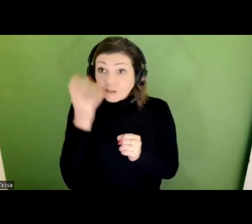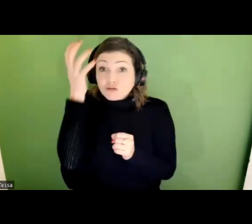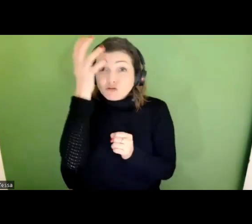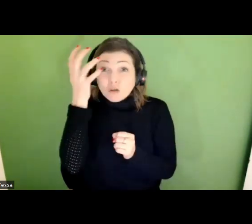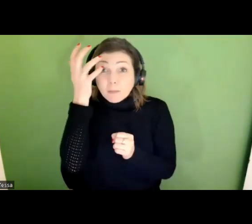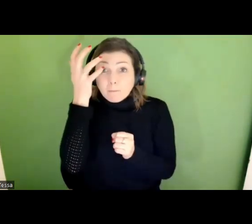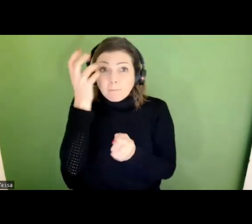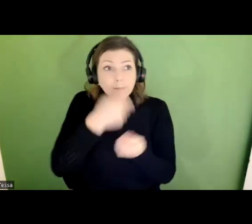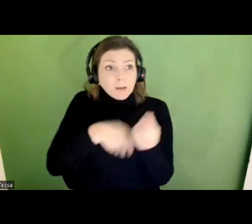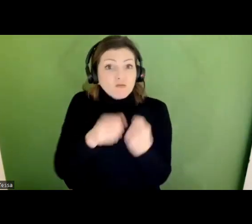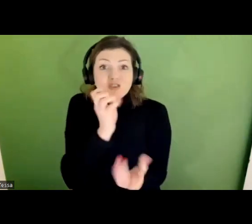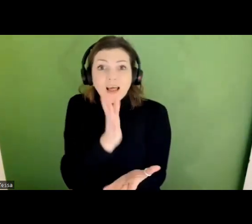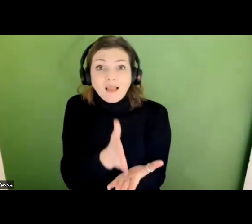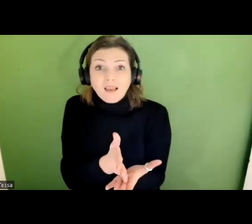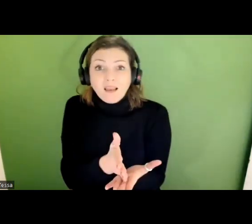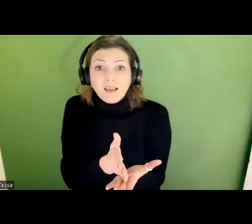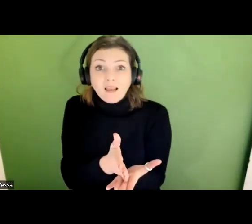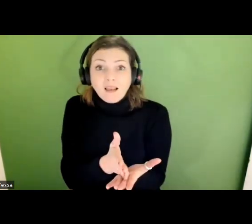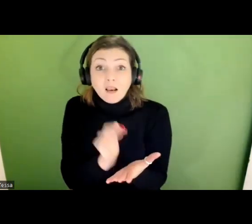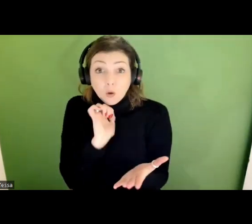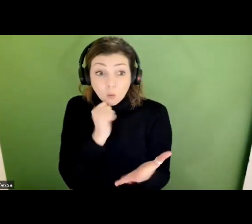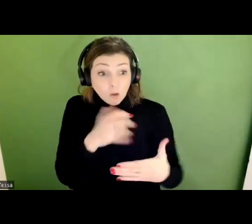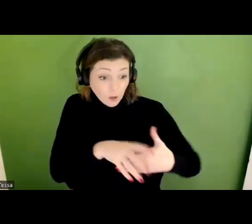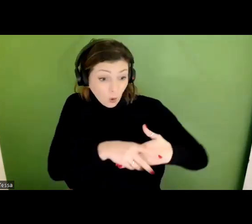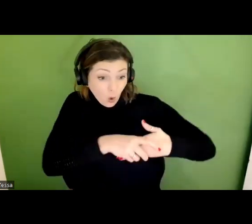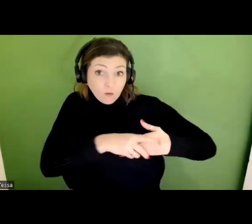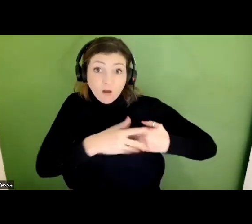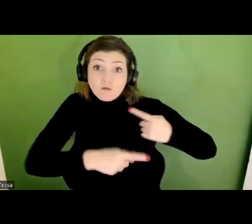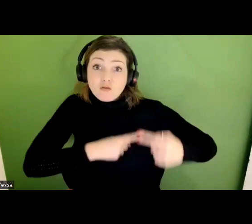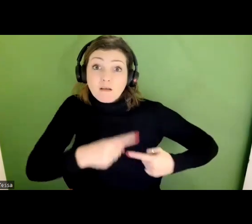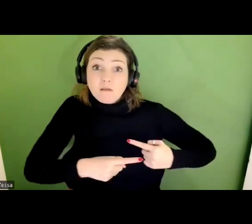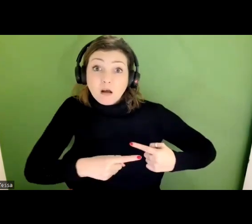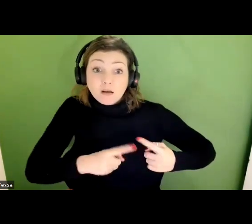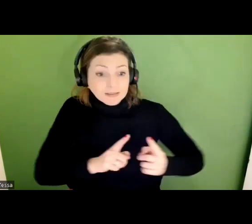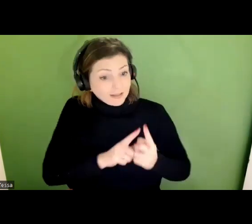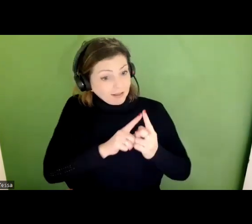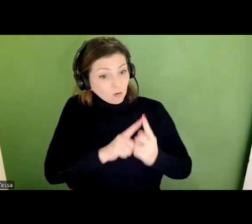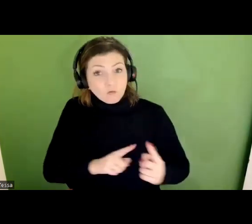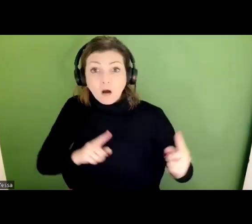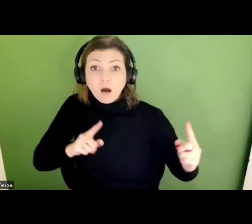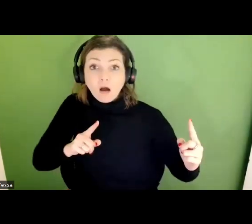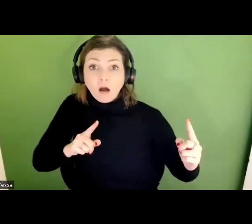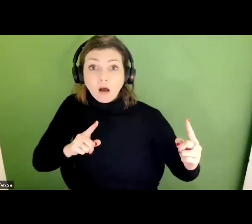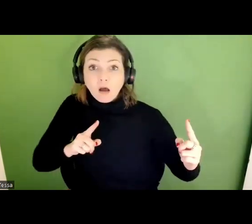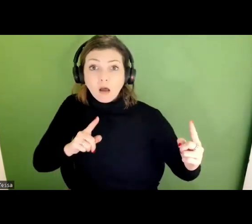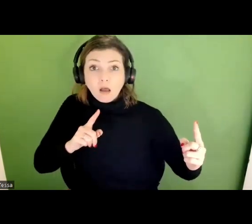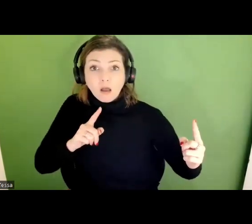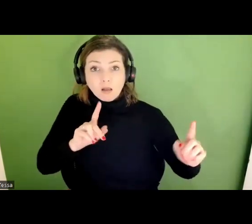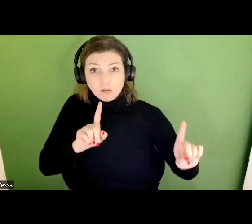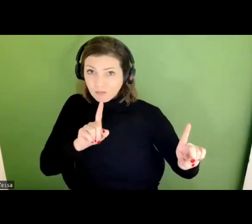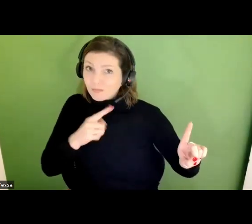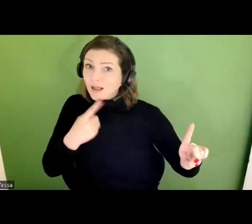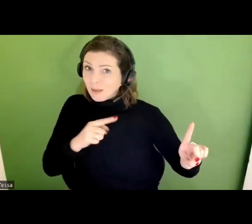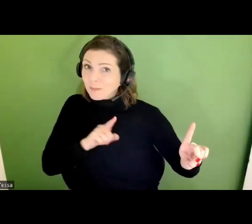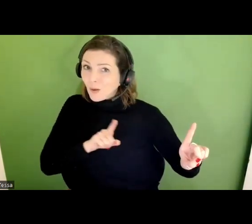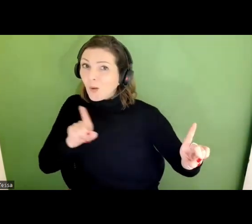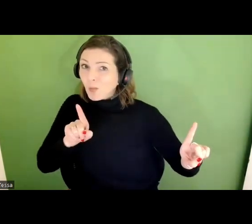real? Will you hold my hand forever, whether near or far? But let me go and